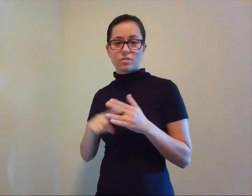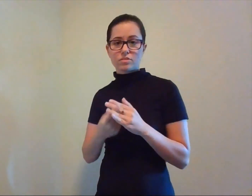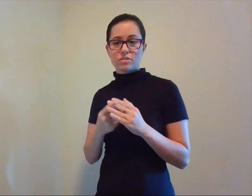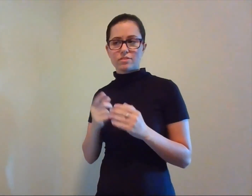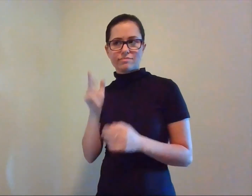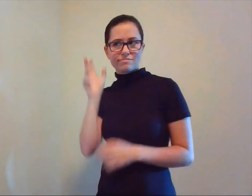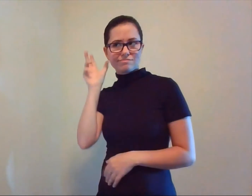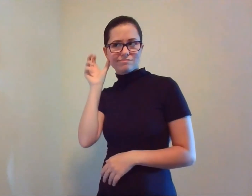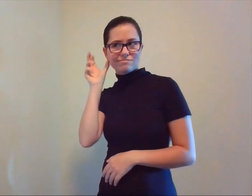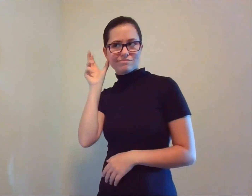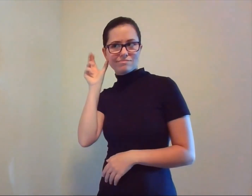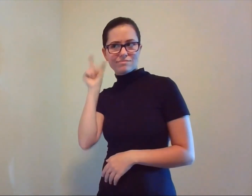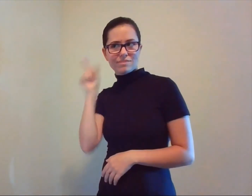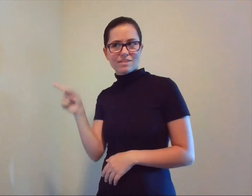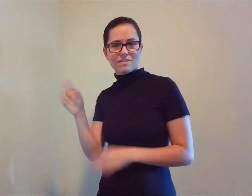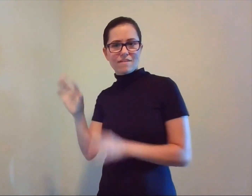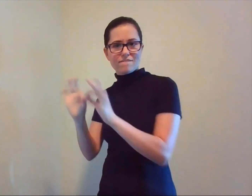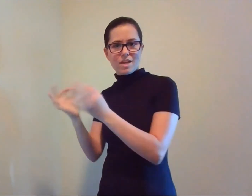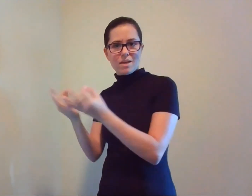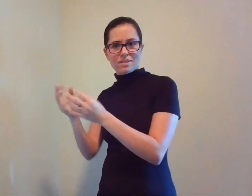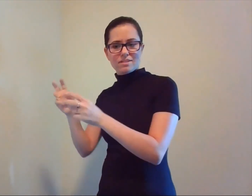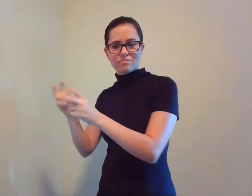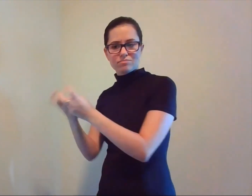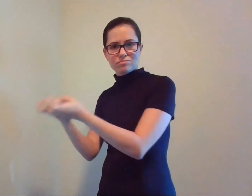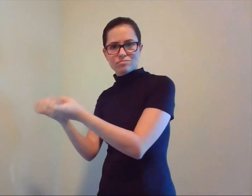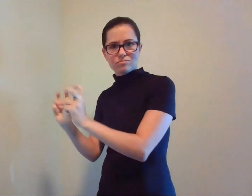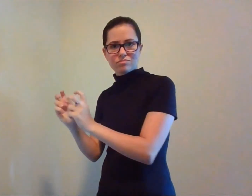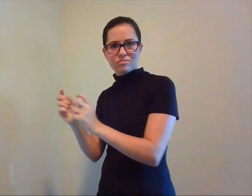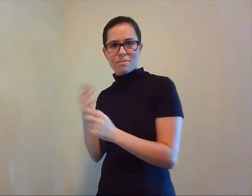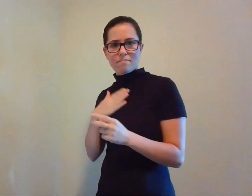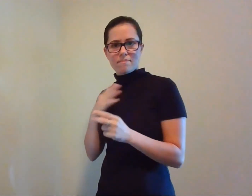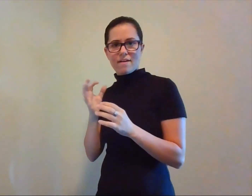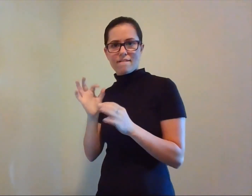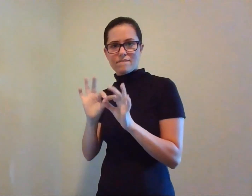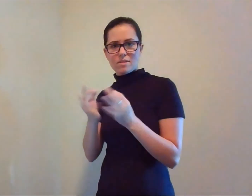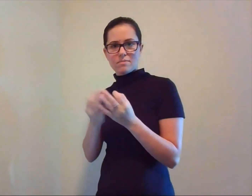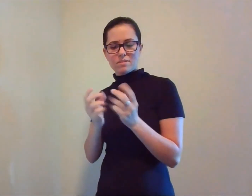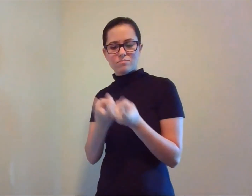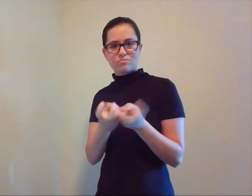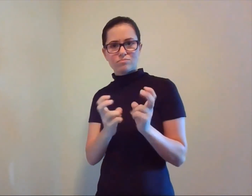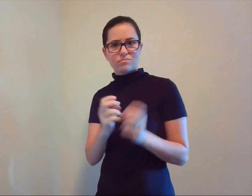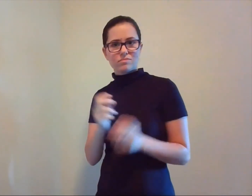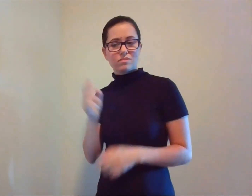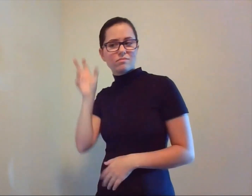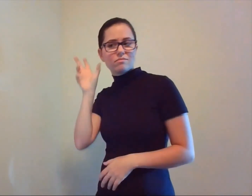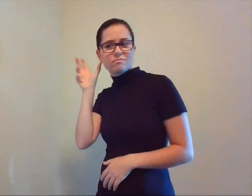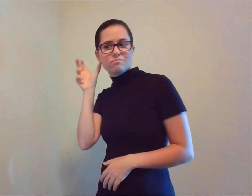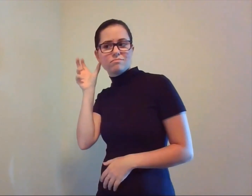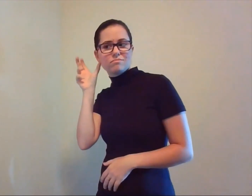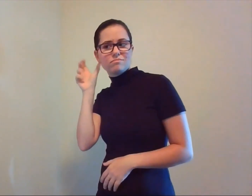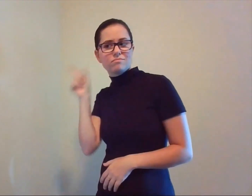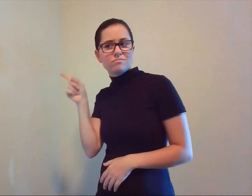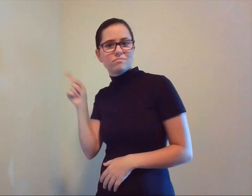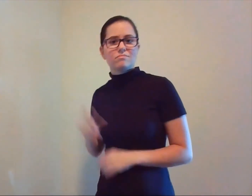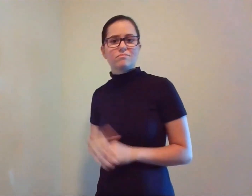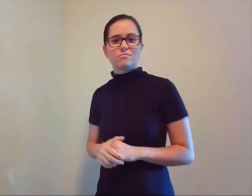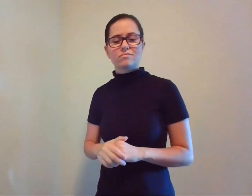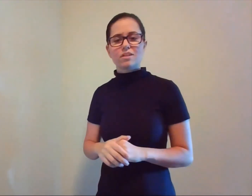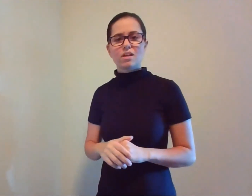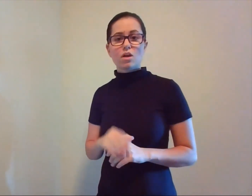conversation with the waiter as he orders. He orders with so much gravitas and authority. I mean, you got to be